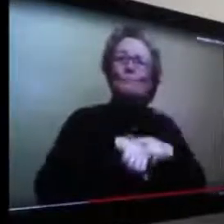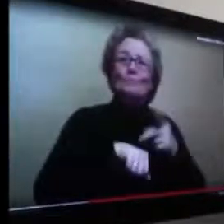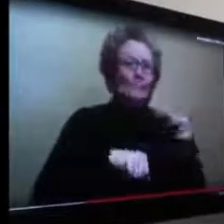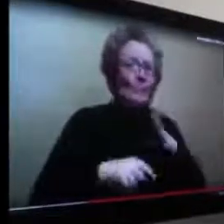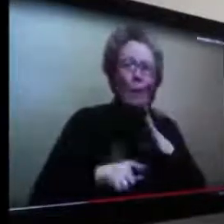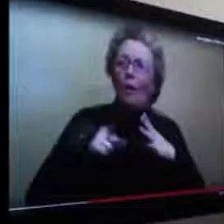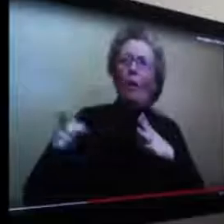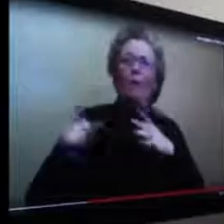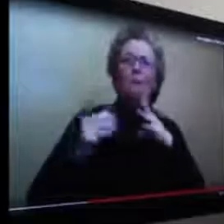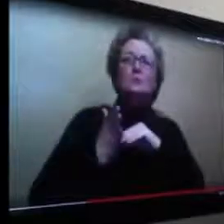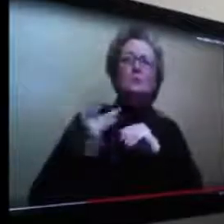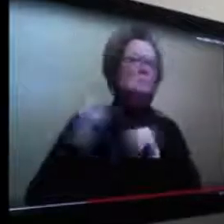Or perhaps it was just their